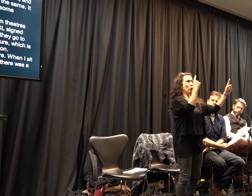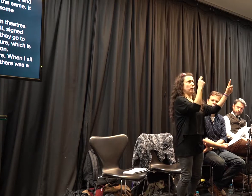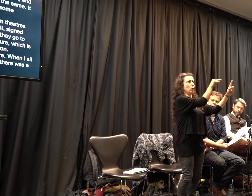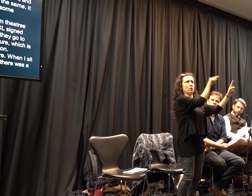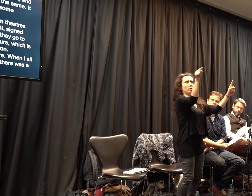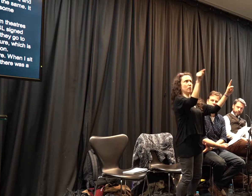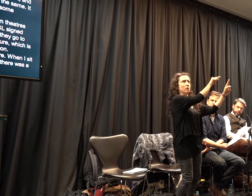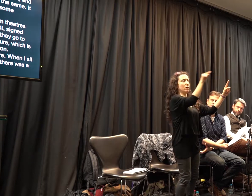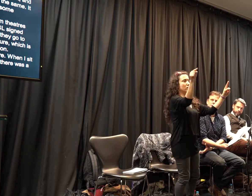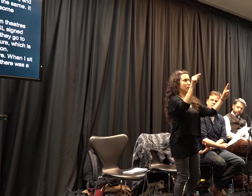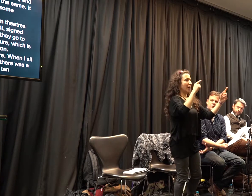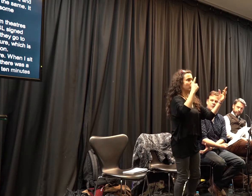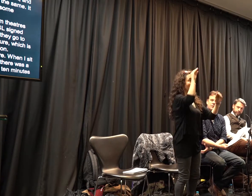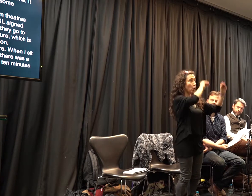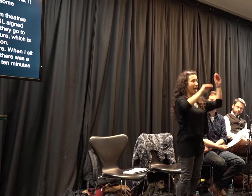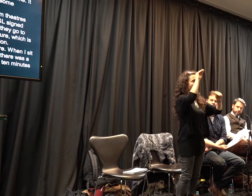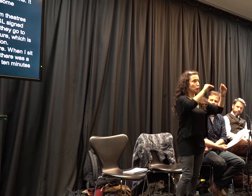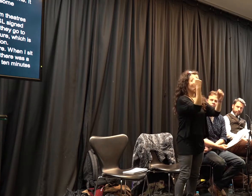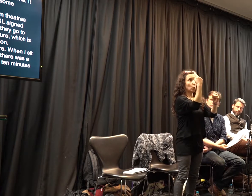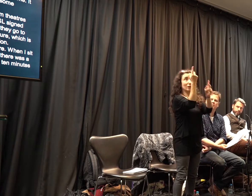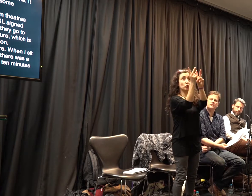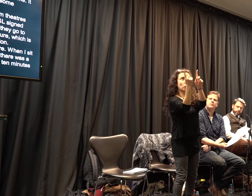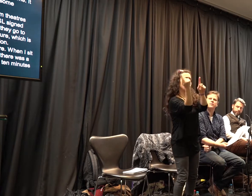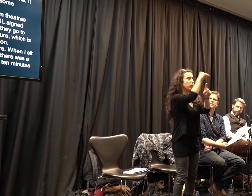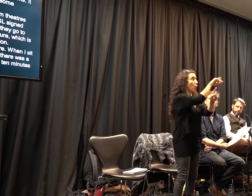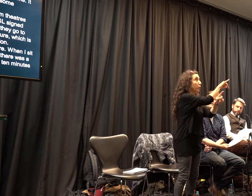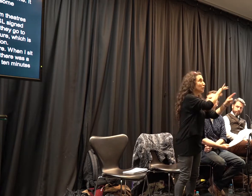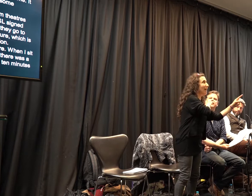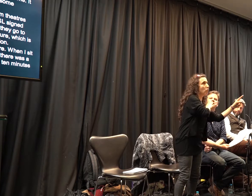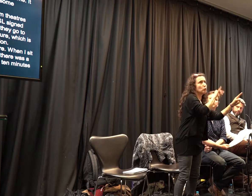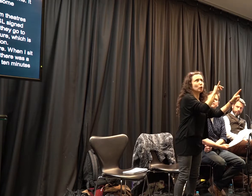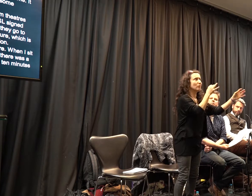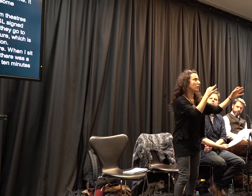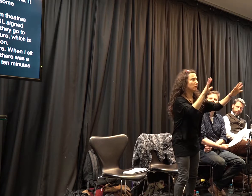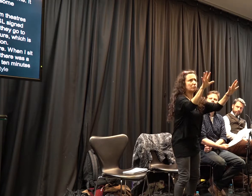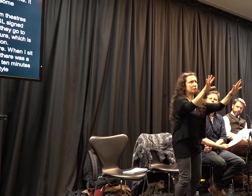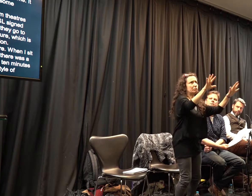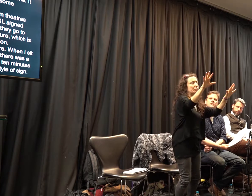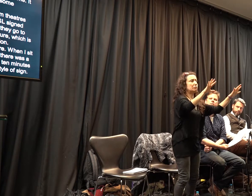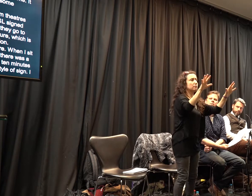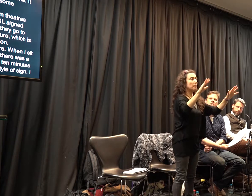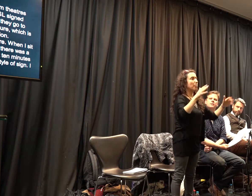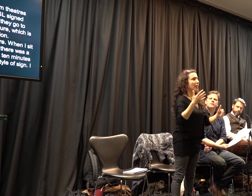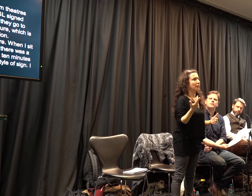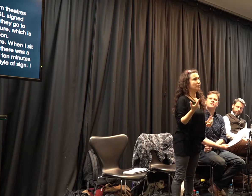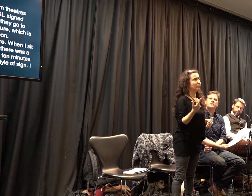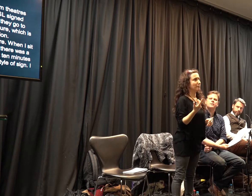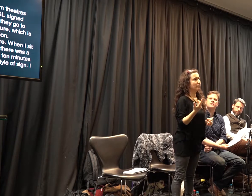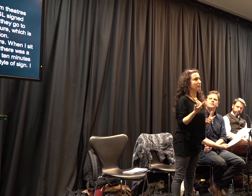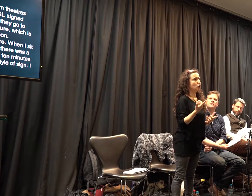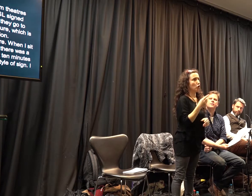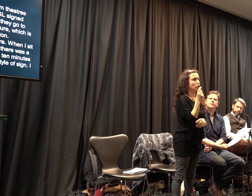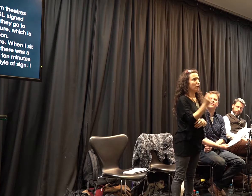to the sign language interpreter's style of sign. I need to work out very quickly who that interpreter is signing for,